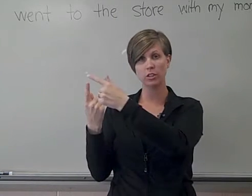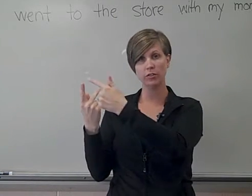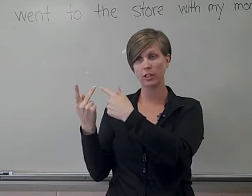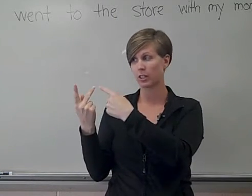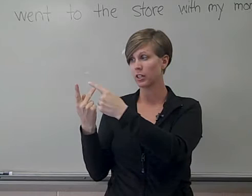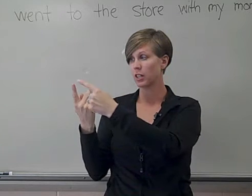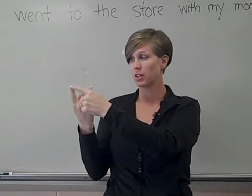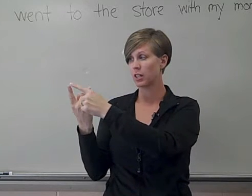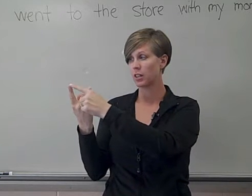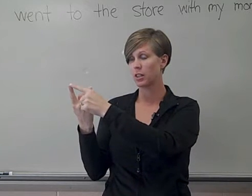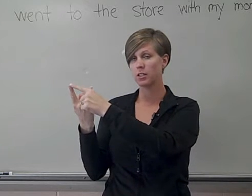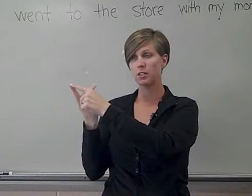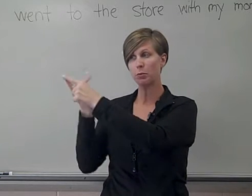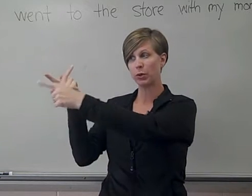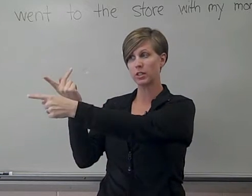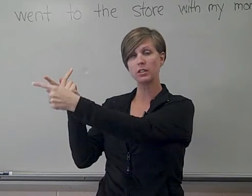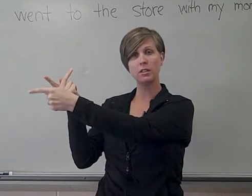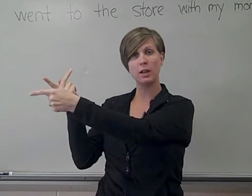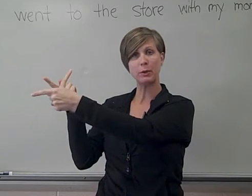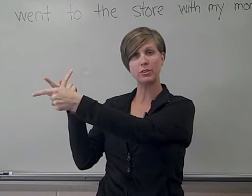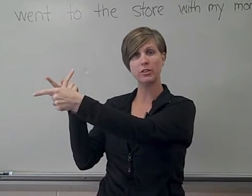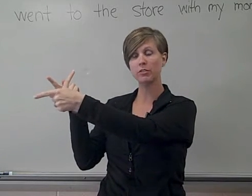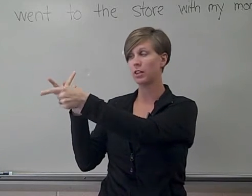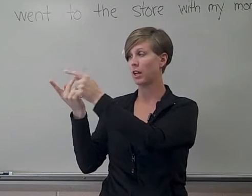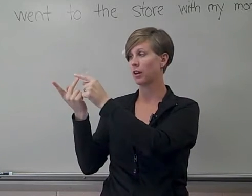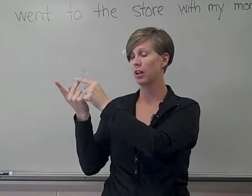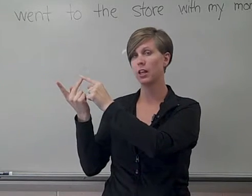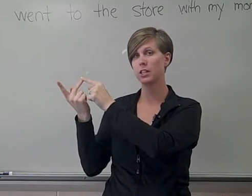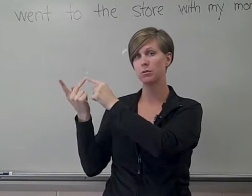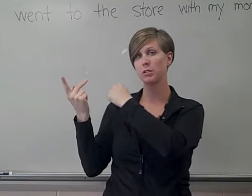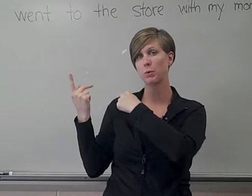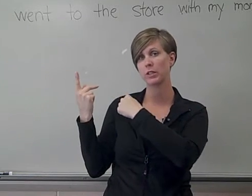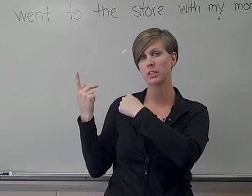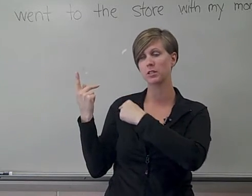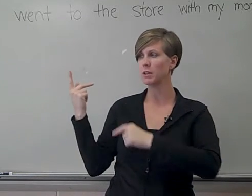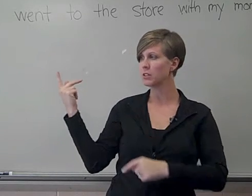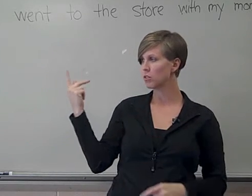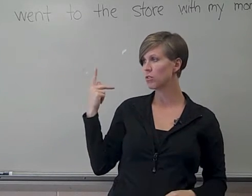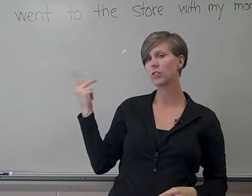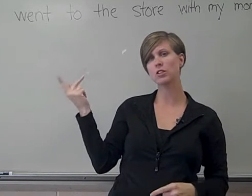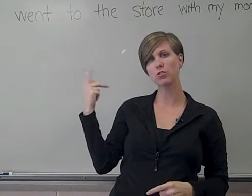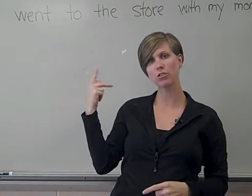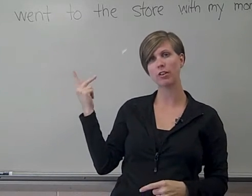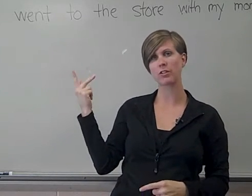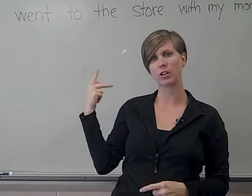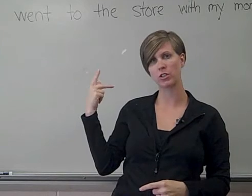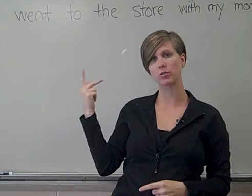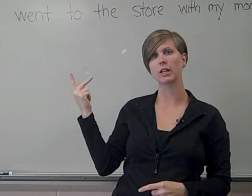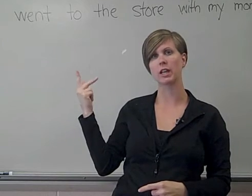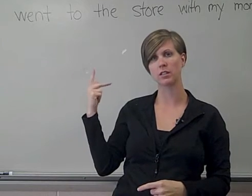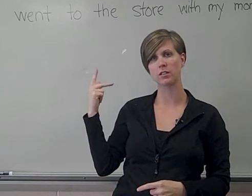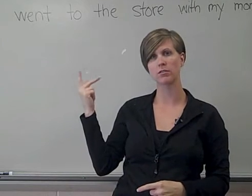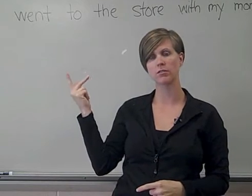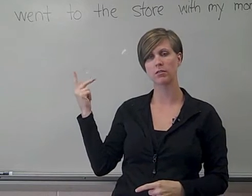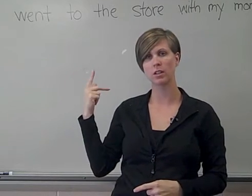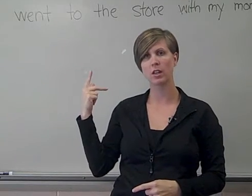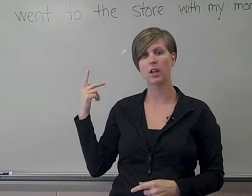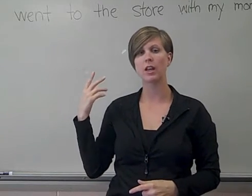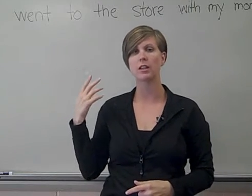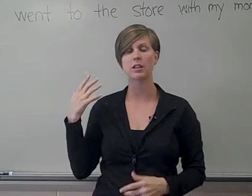your finger, that this is pointing to that person over there, and this one's pointing to me, so the two of us are doing it. And